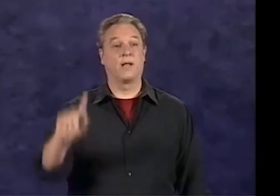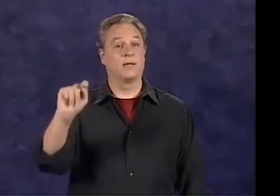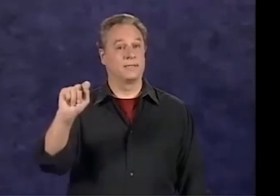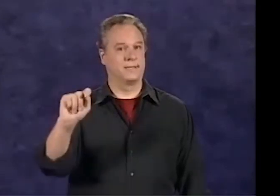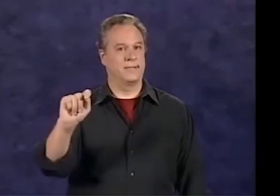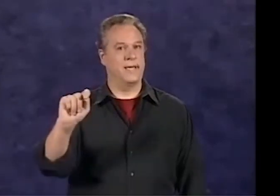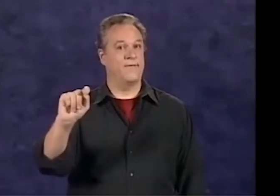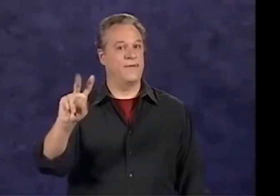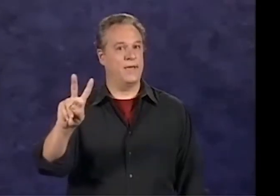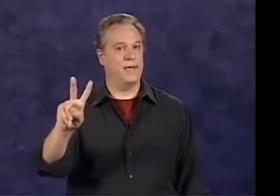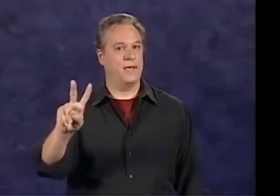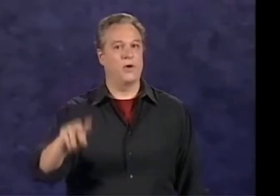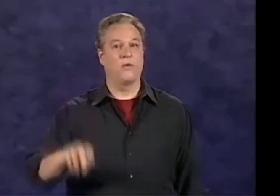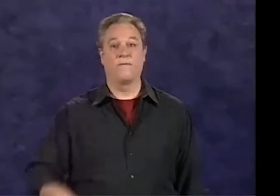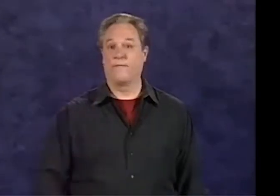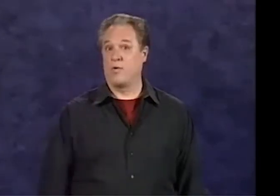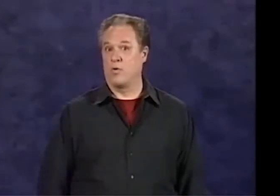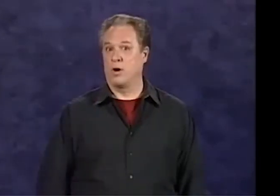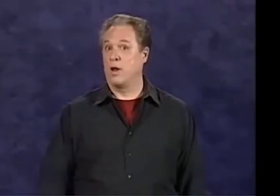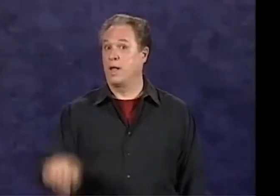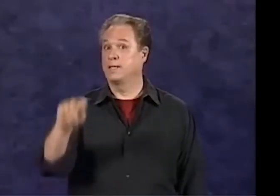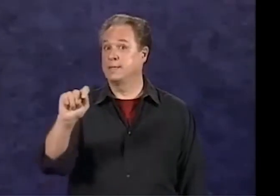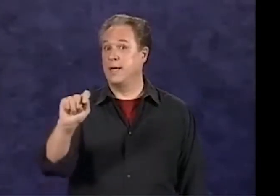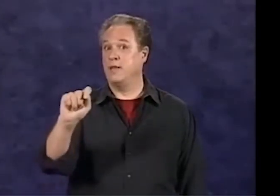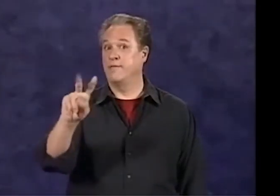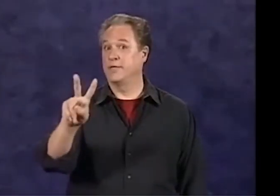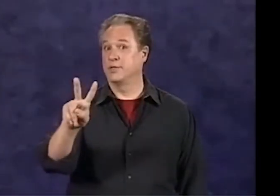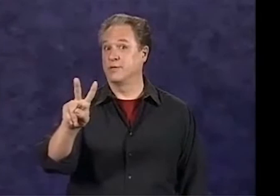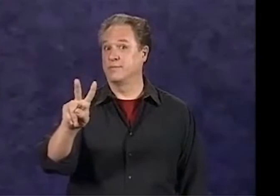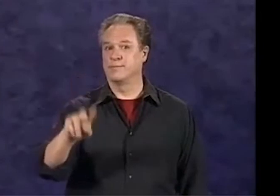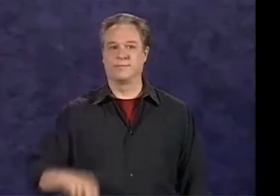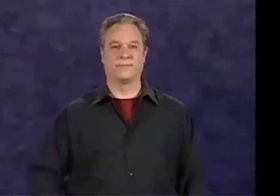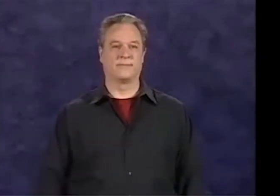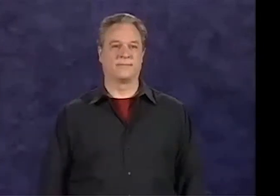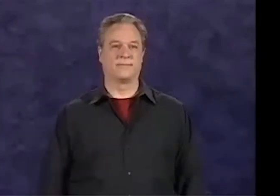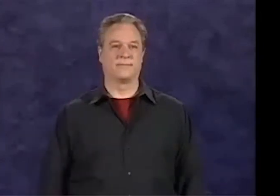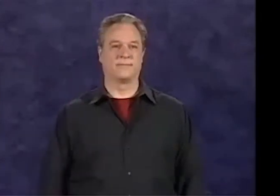Fingerspell TV for television.